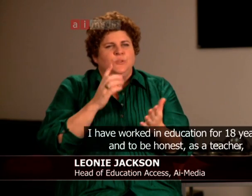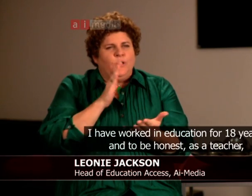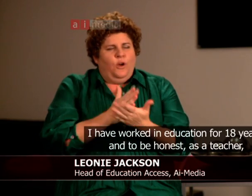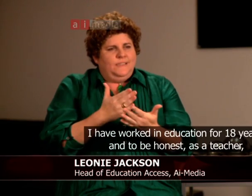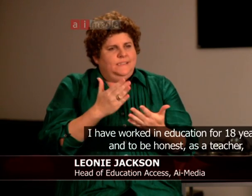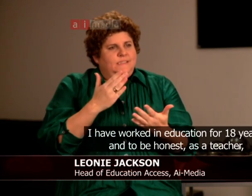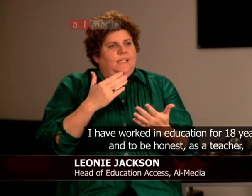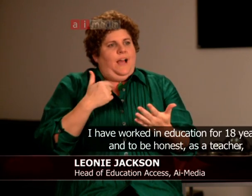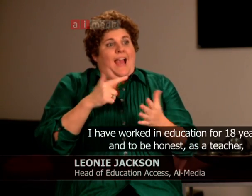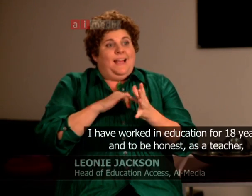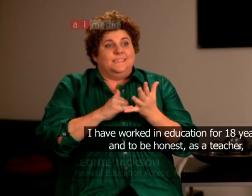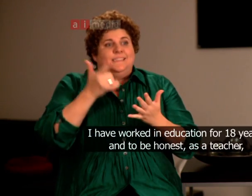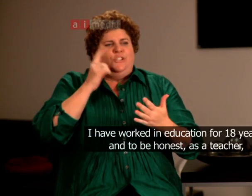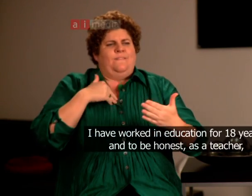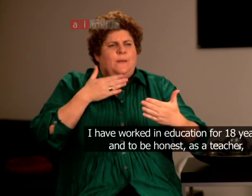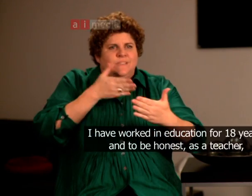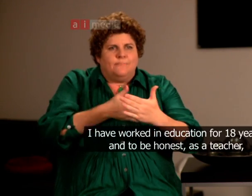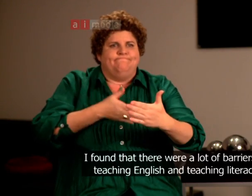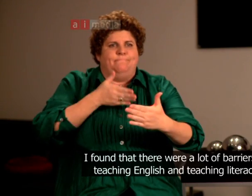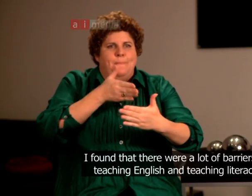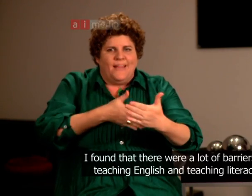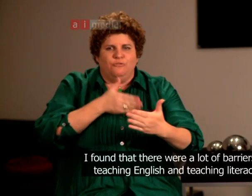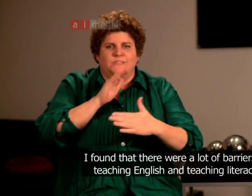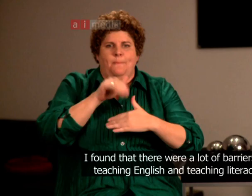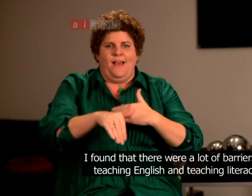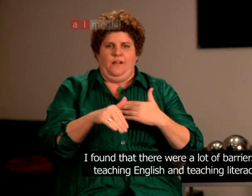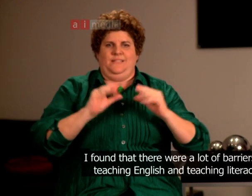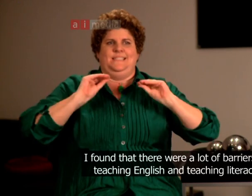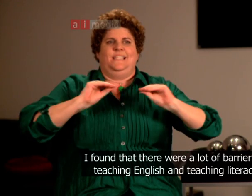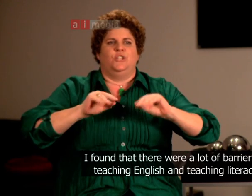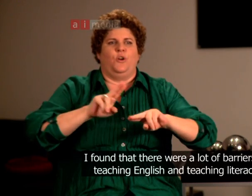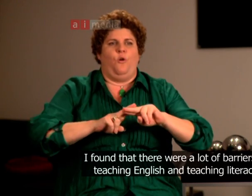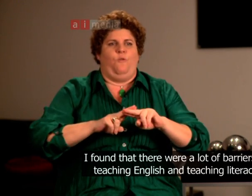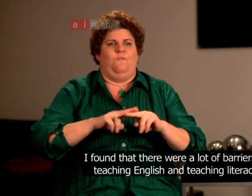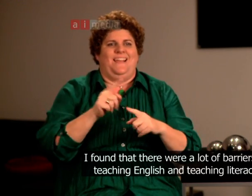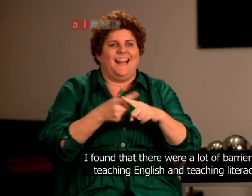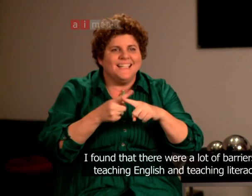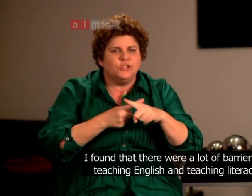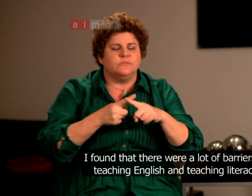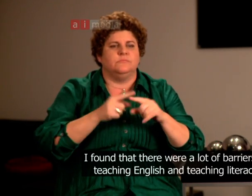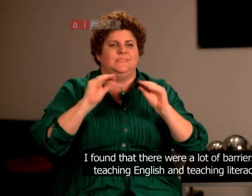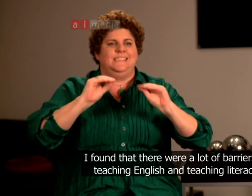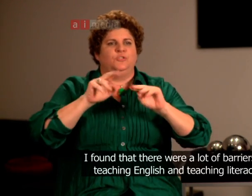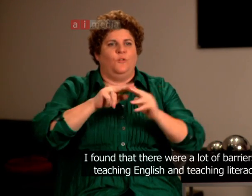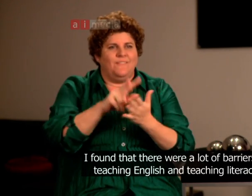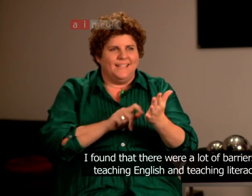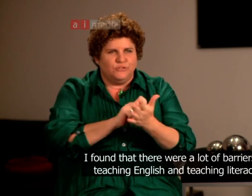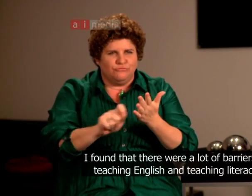And to be honest, as a teacher, I found that there was a lot of barriers in teaching English and in teaching literacy.